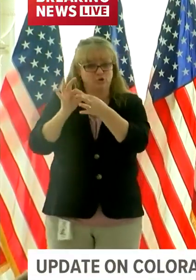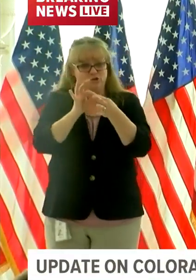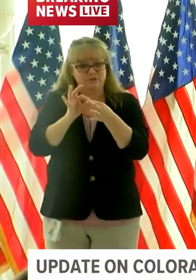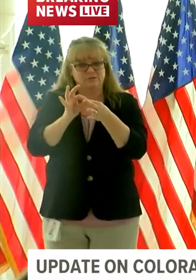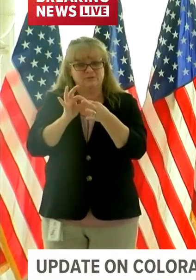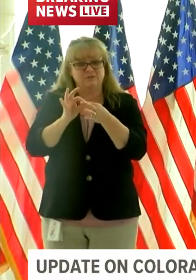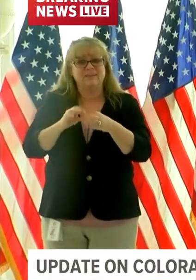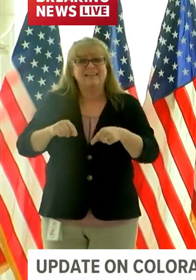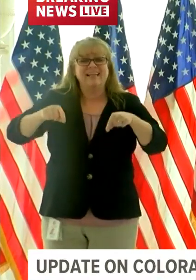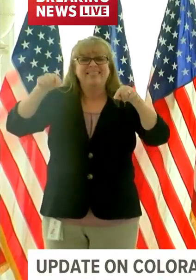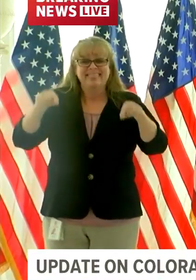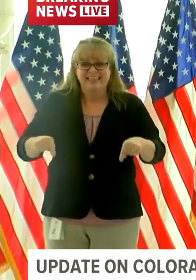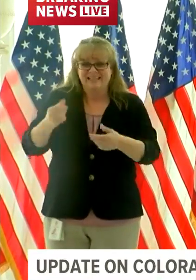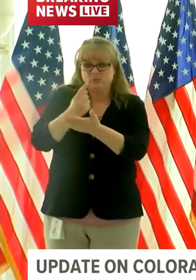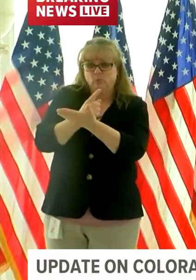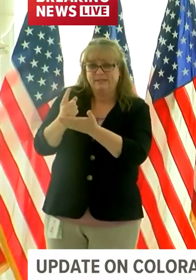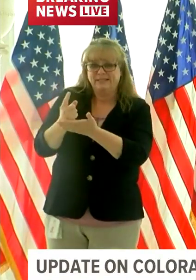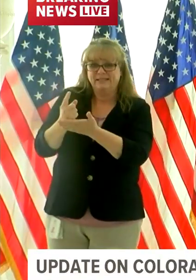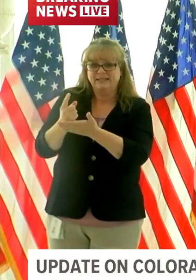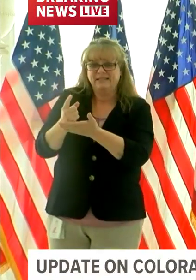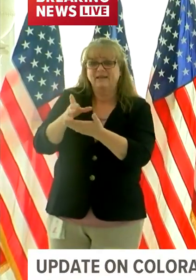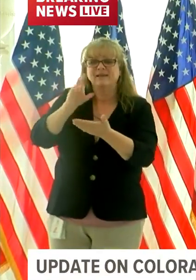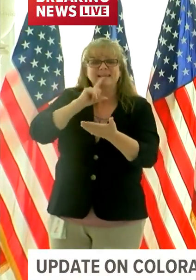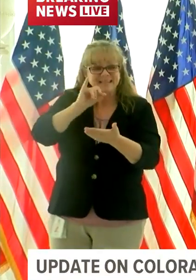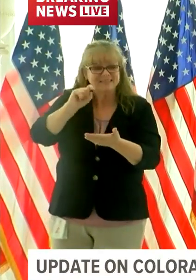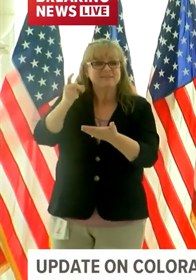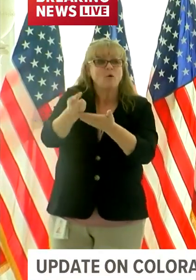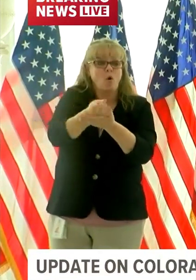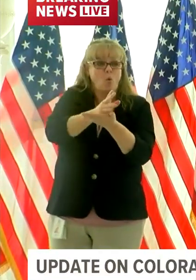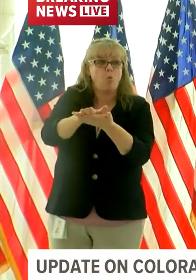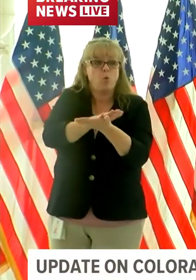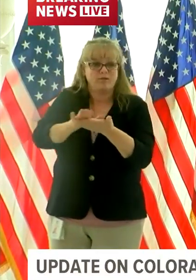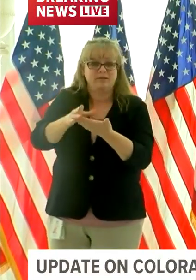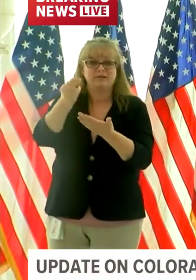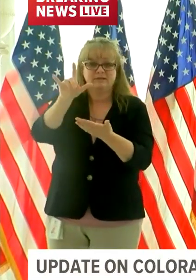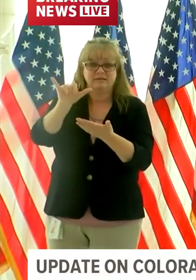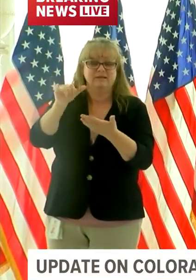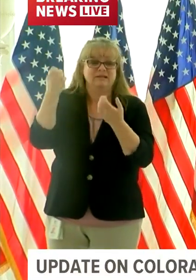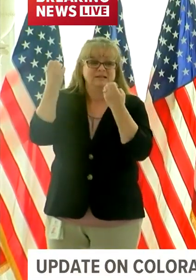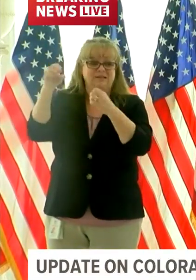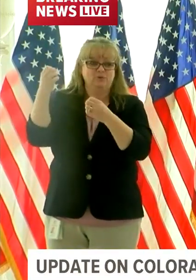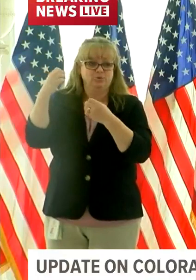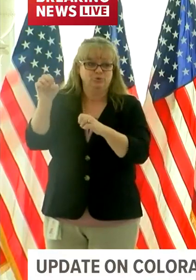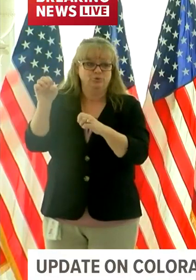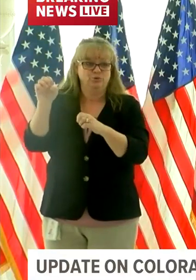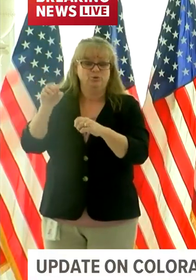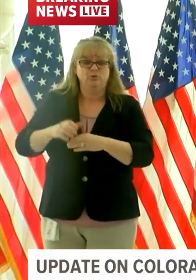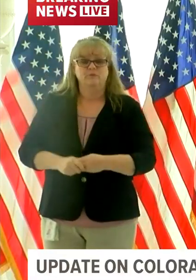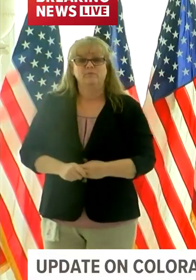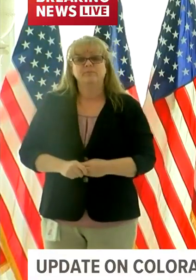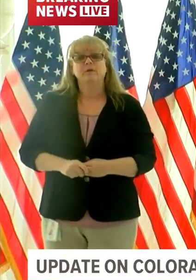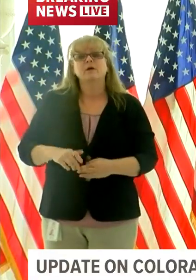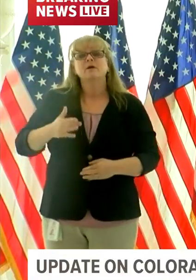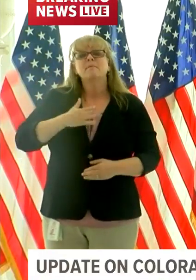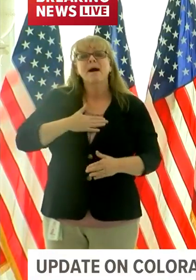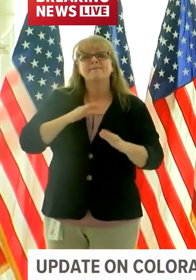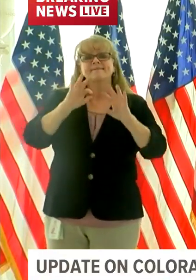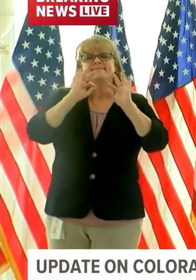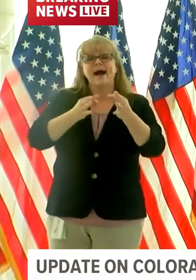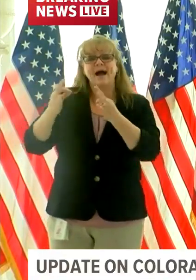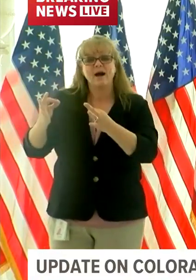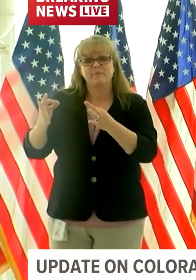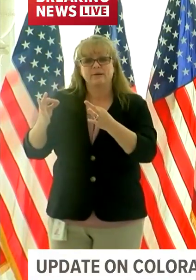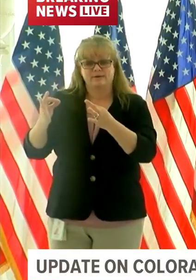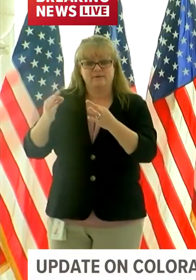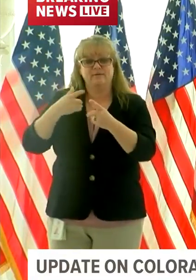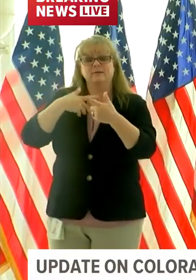to celebrate Easter. This year, my family will be celebrating virtually with our congregation, and we'll be hunting for